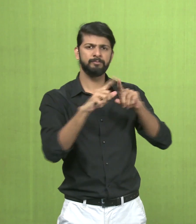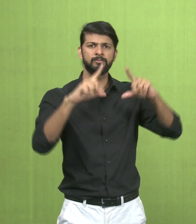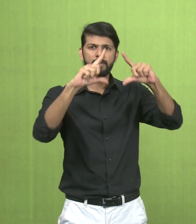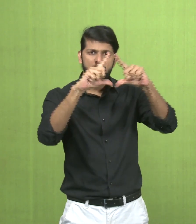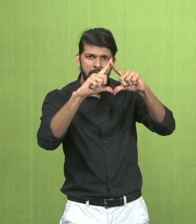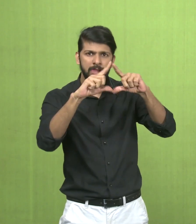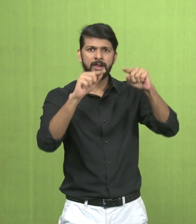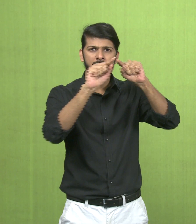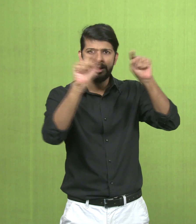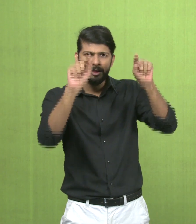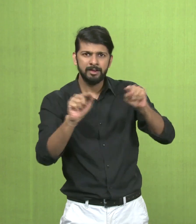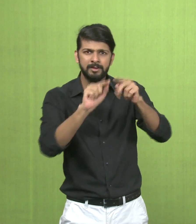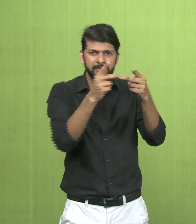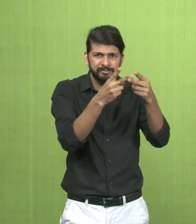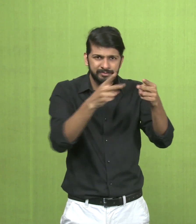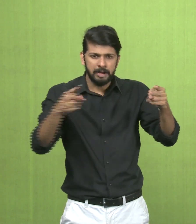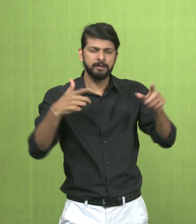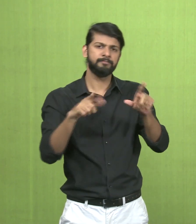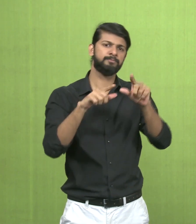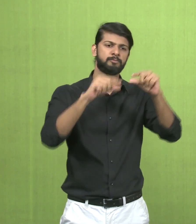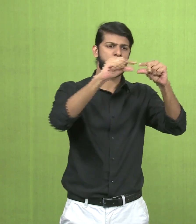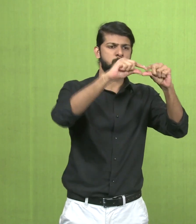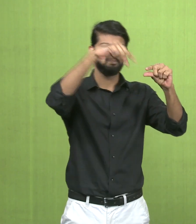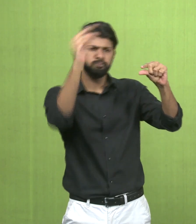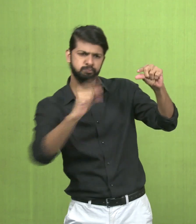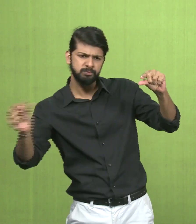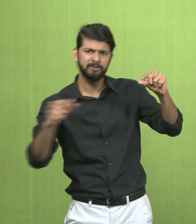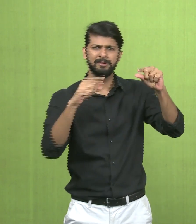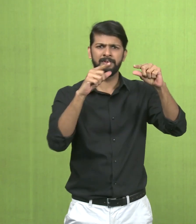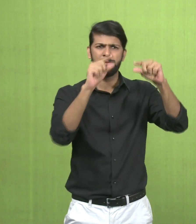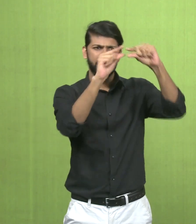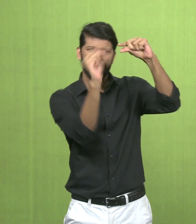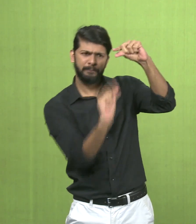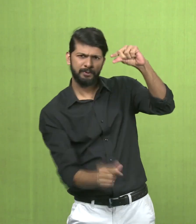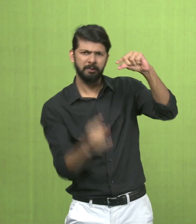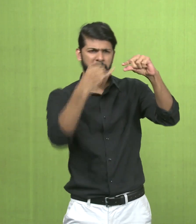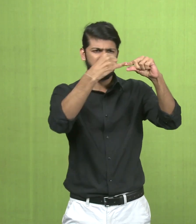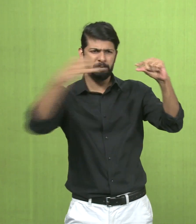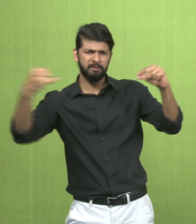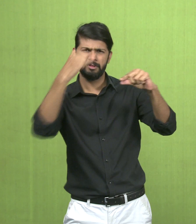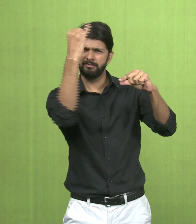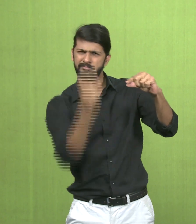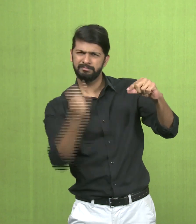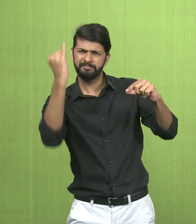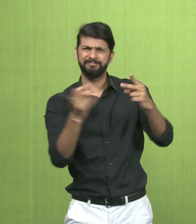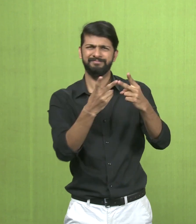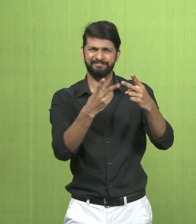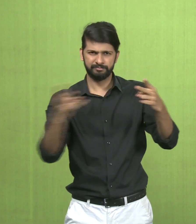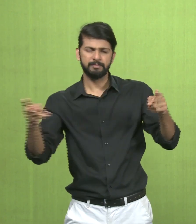visual appearance, that is what the eyes see and what the brain decodes, can be reduced to